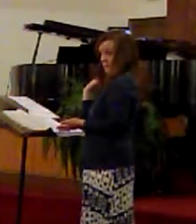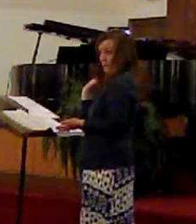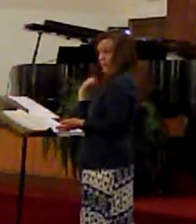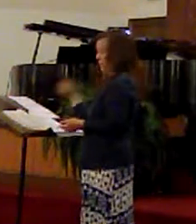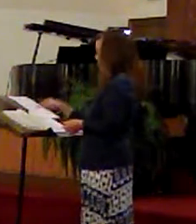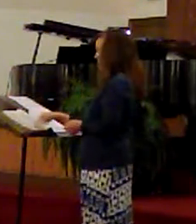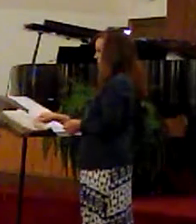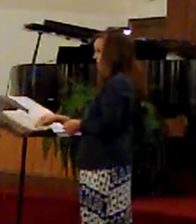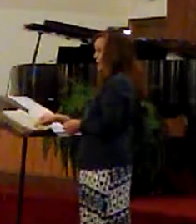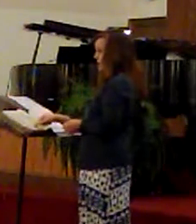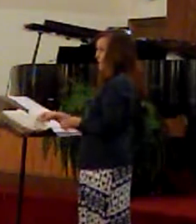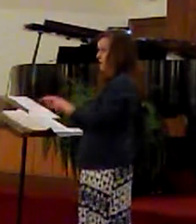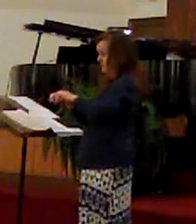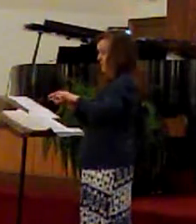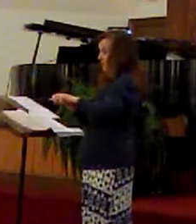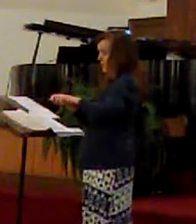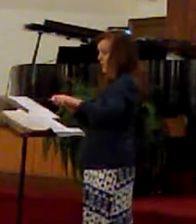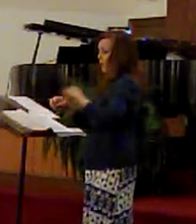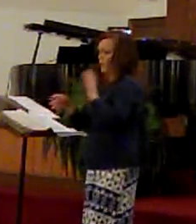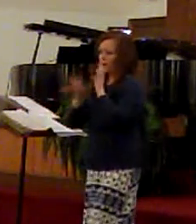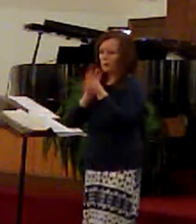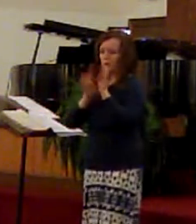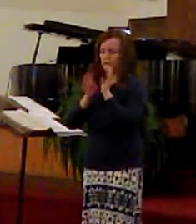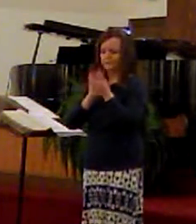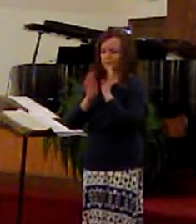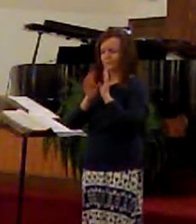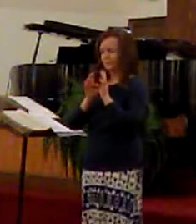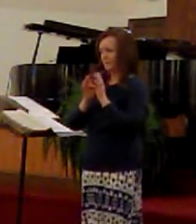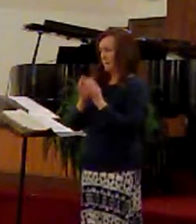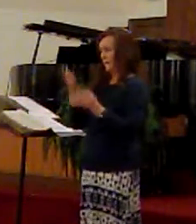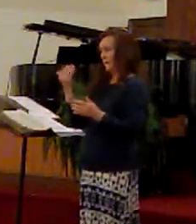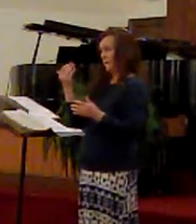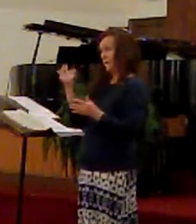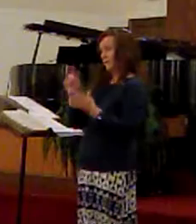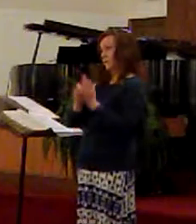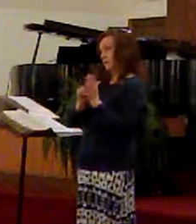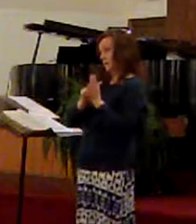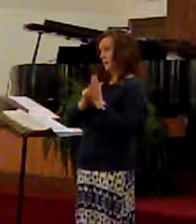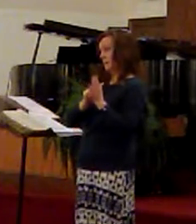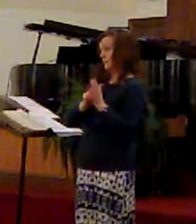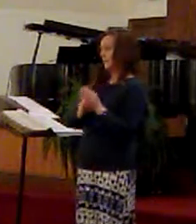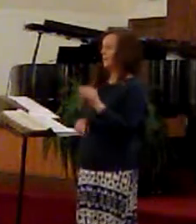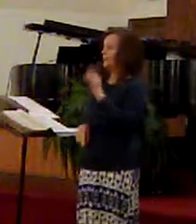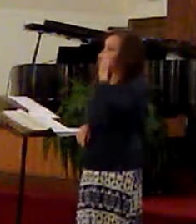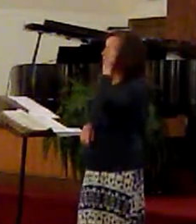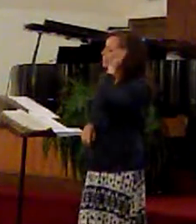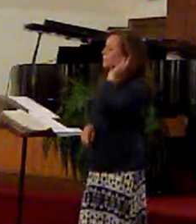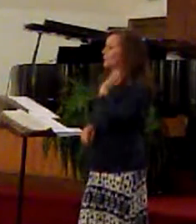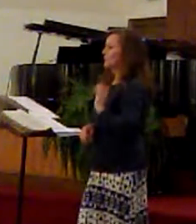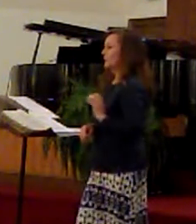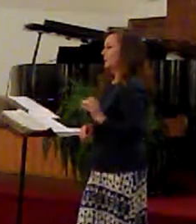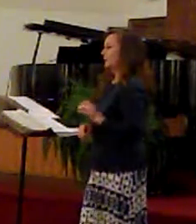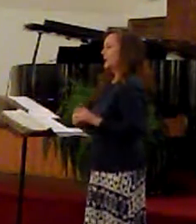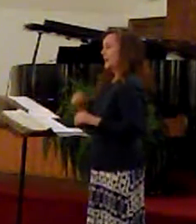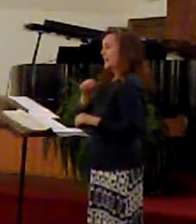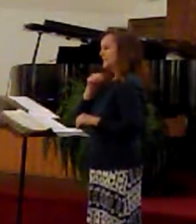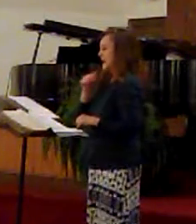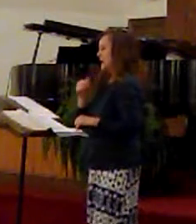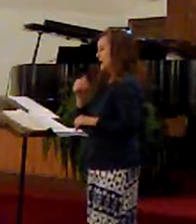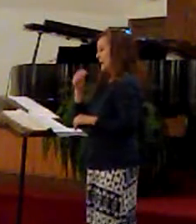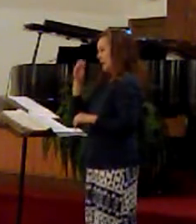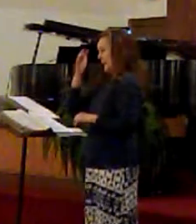And we began talking. We talked for about 15 minutes out there. Can I tell you? It's not because I'm a preacher. It's not